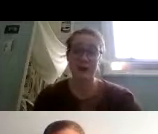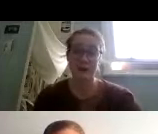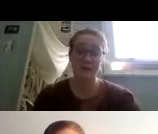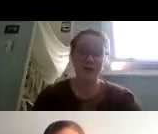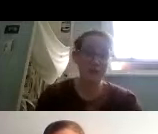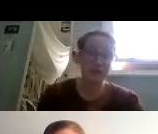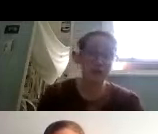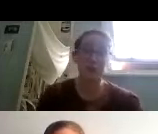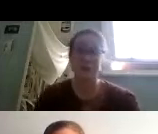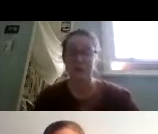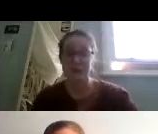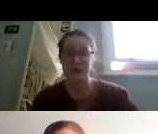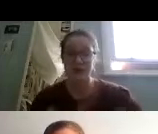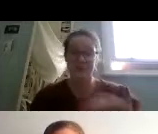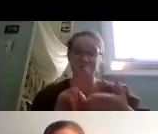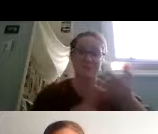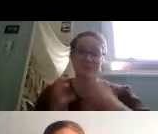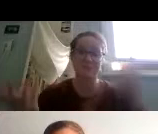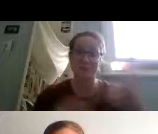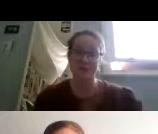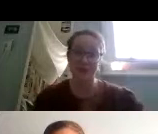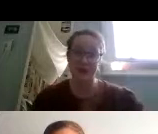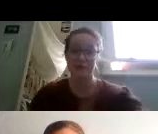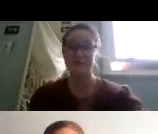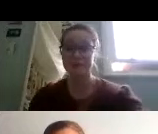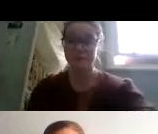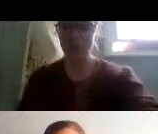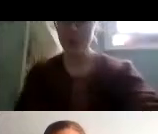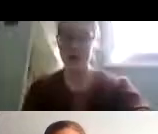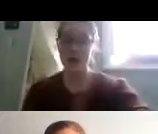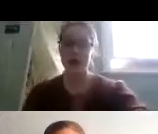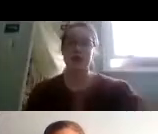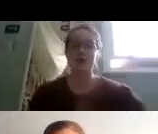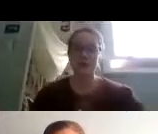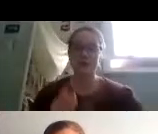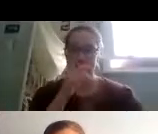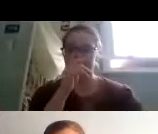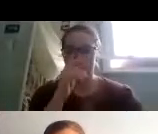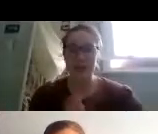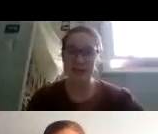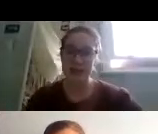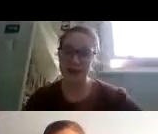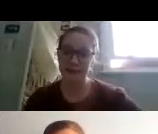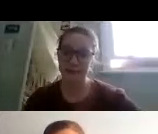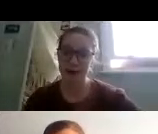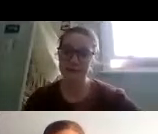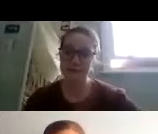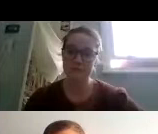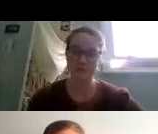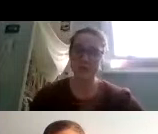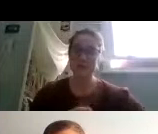belt. If you ever meet someone who uses BSL, you can just sign stuff. So a really good way to start with the